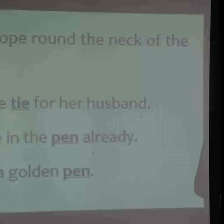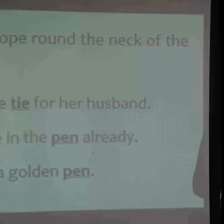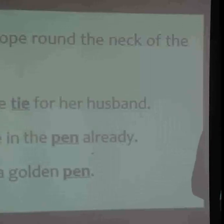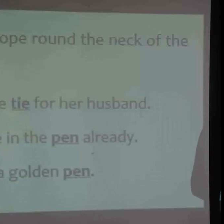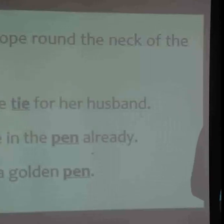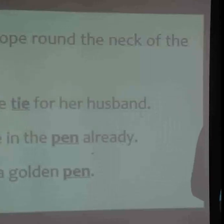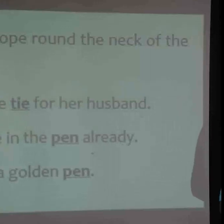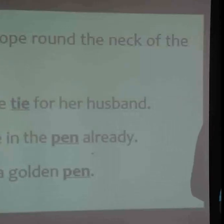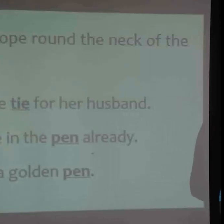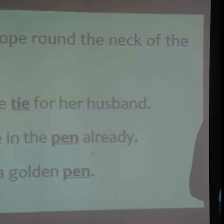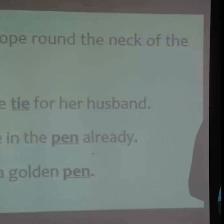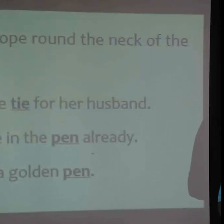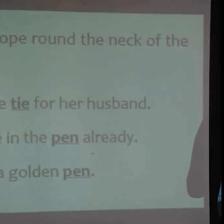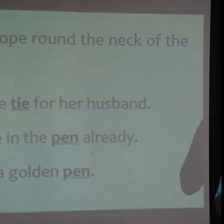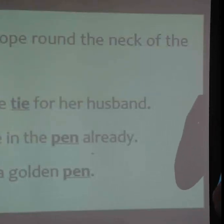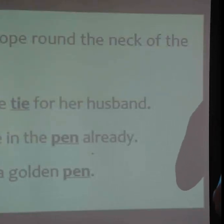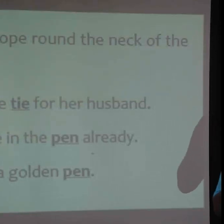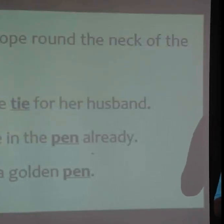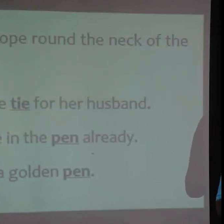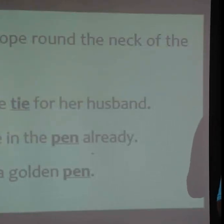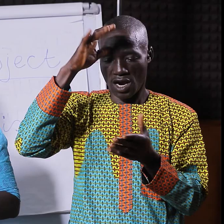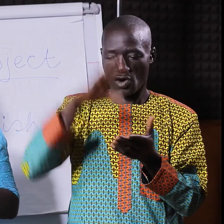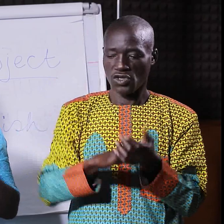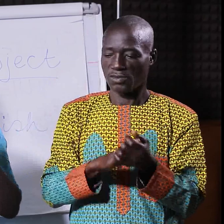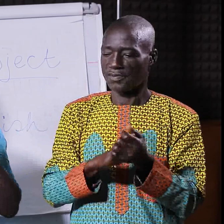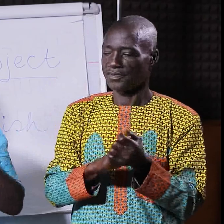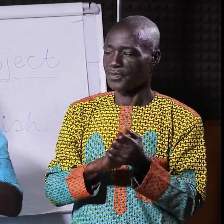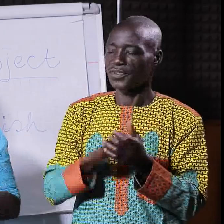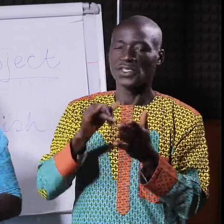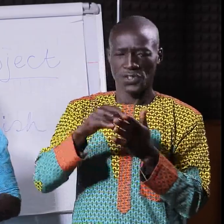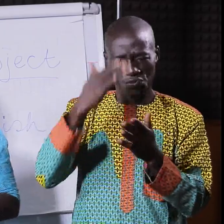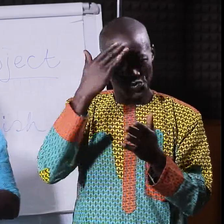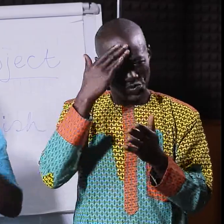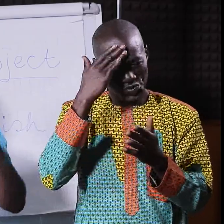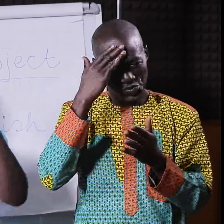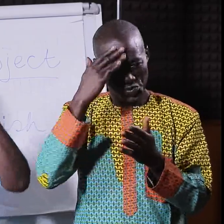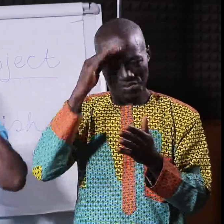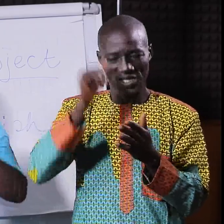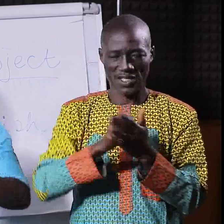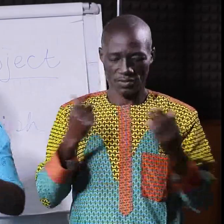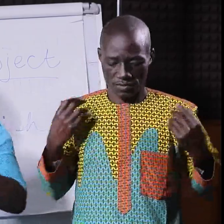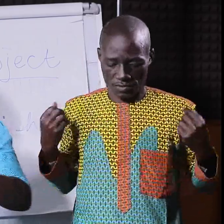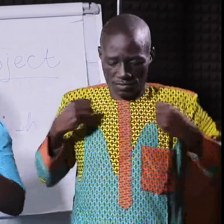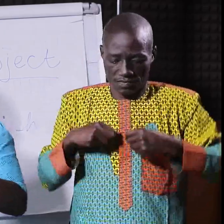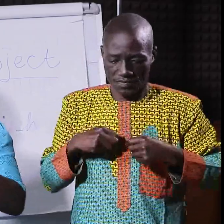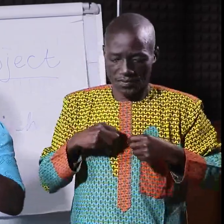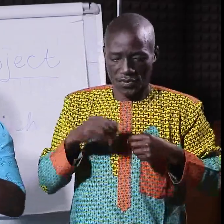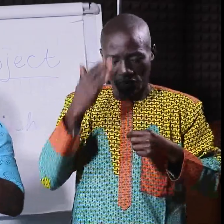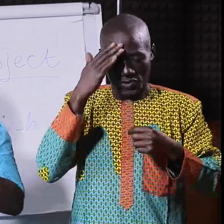tie for her husband. She will knot the tie. Men that wear suits, the woman knots